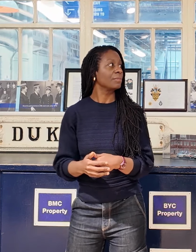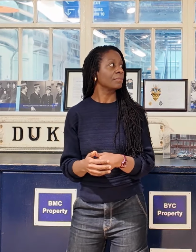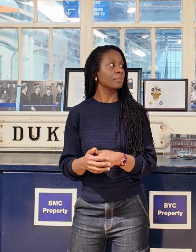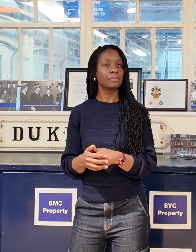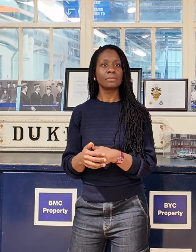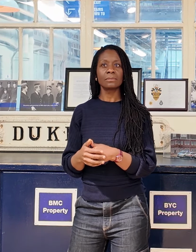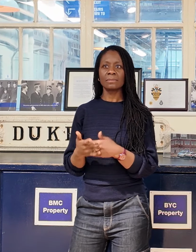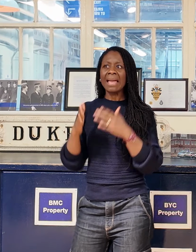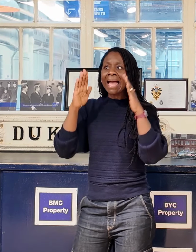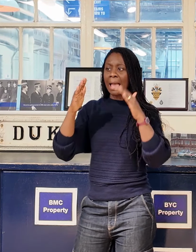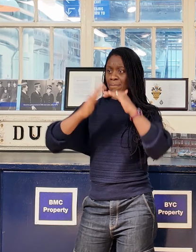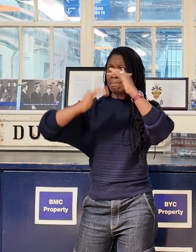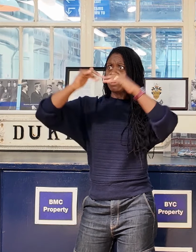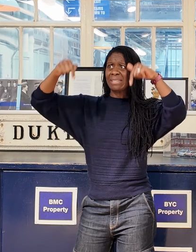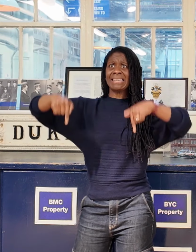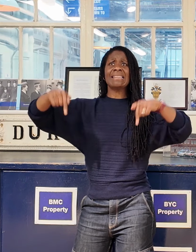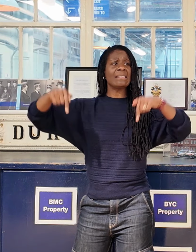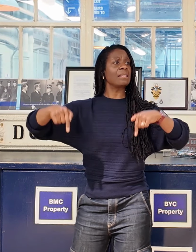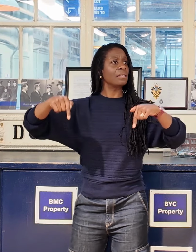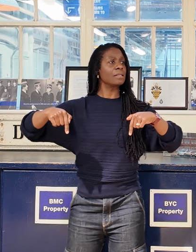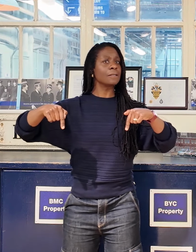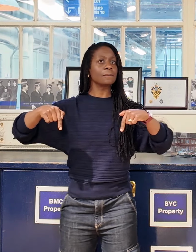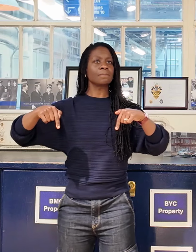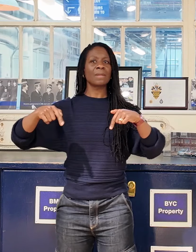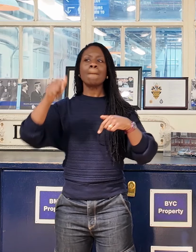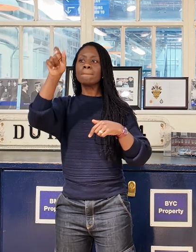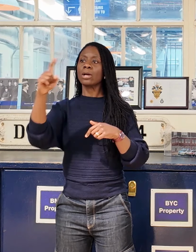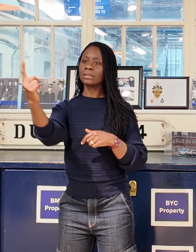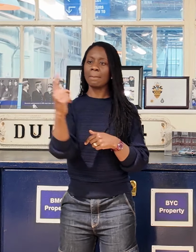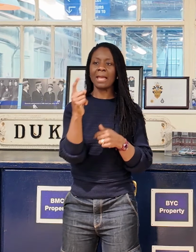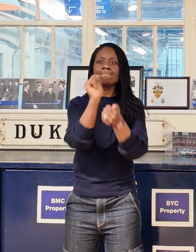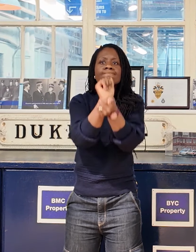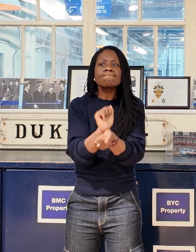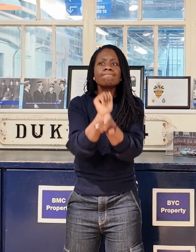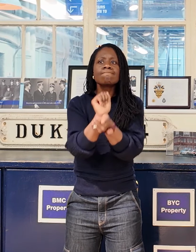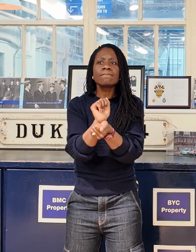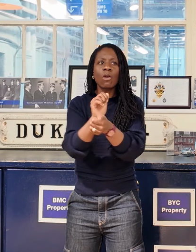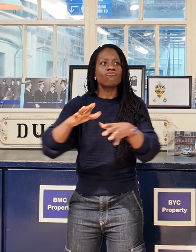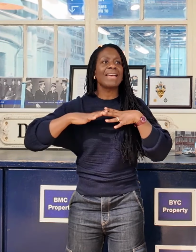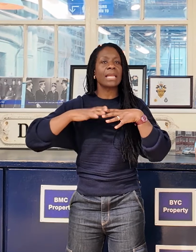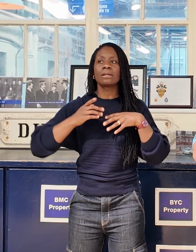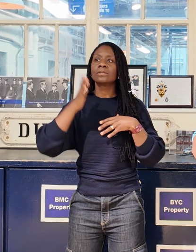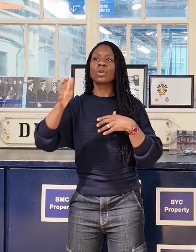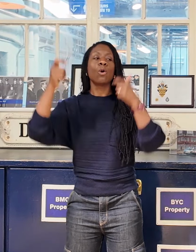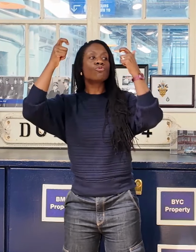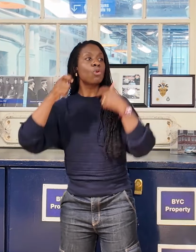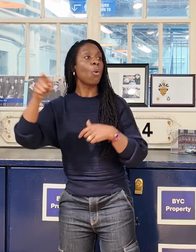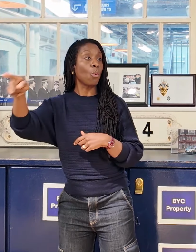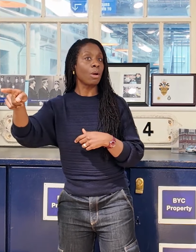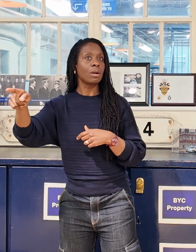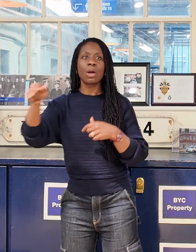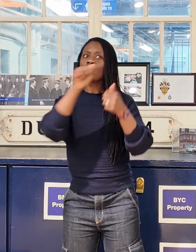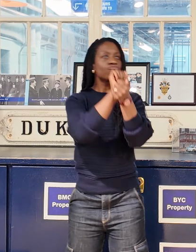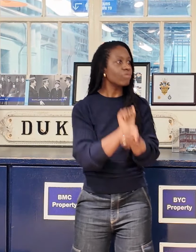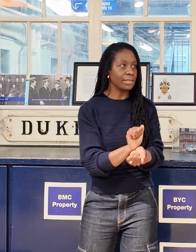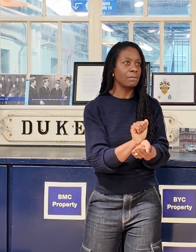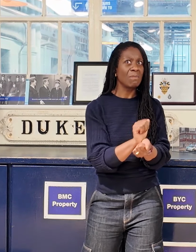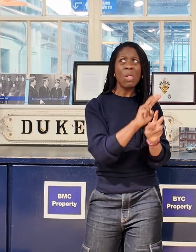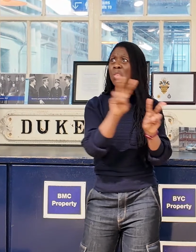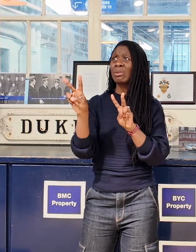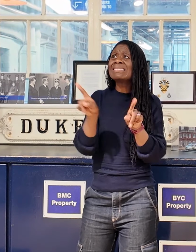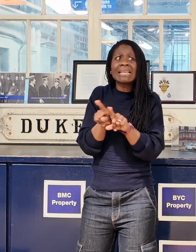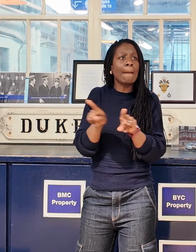So the whole purpose of the building is to detain a person for court. Not a prison, although it